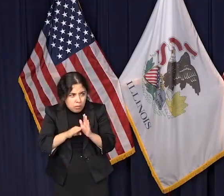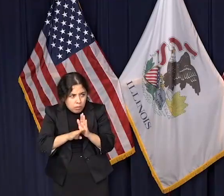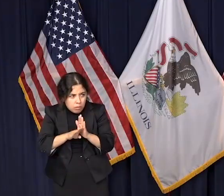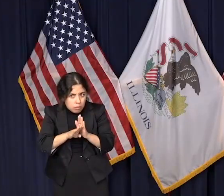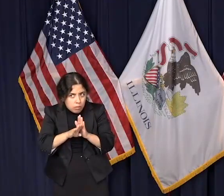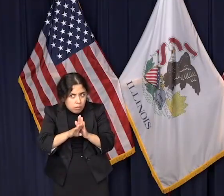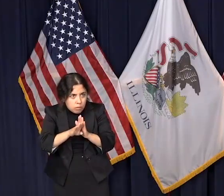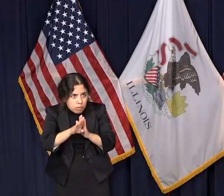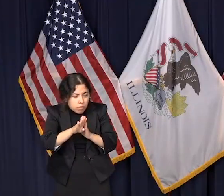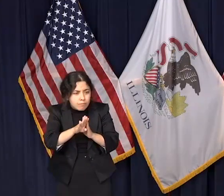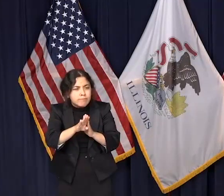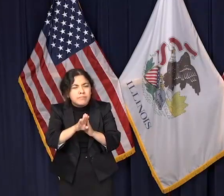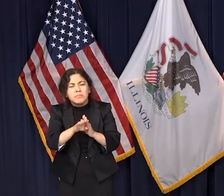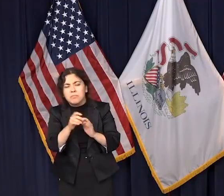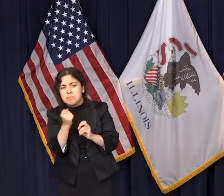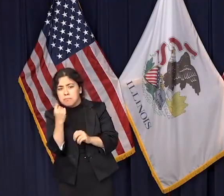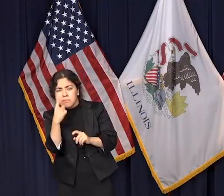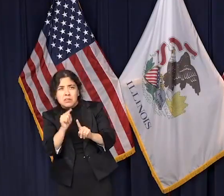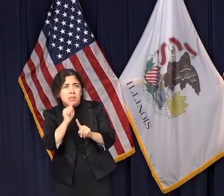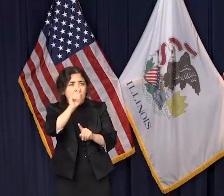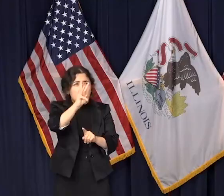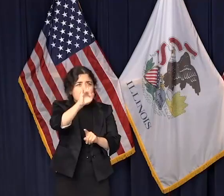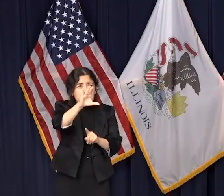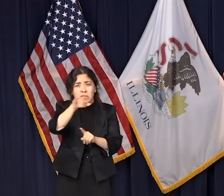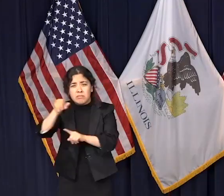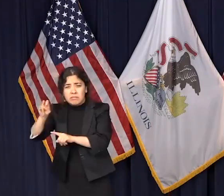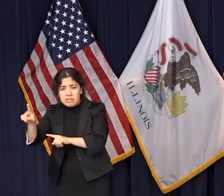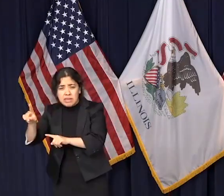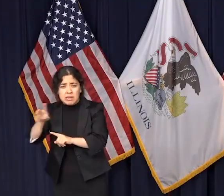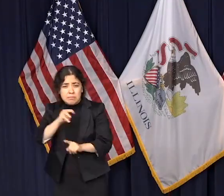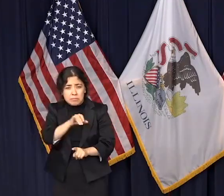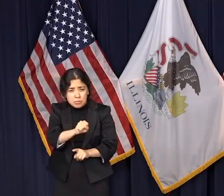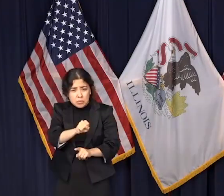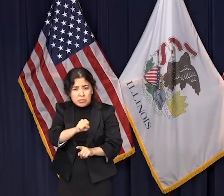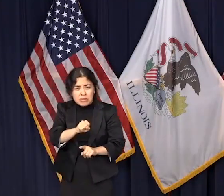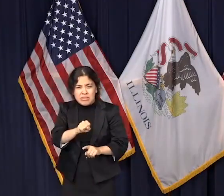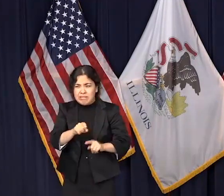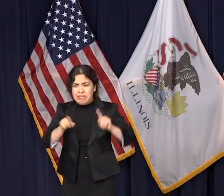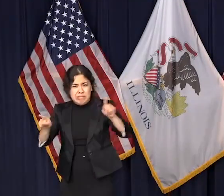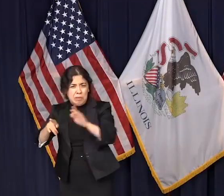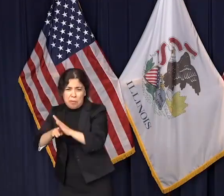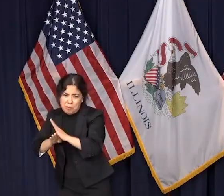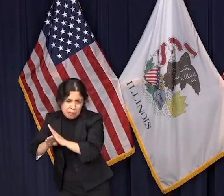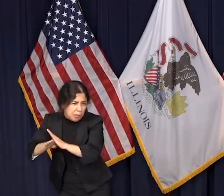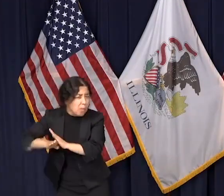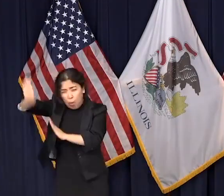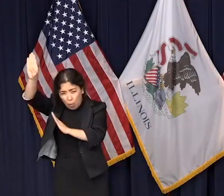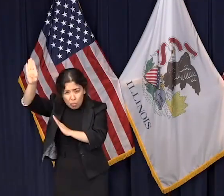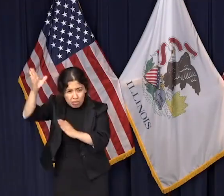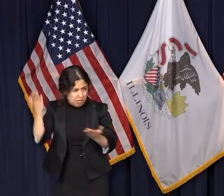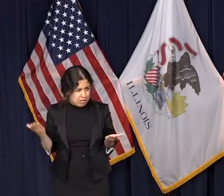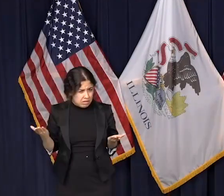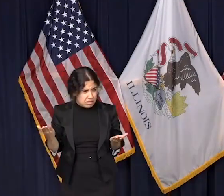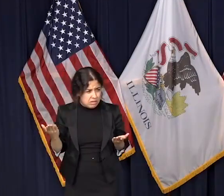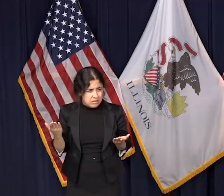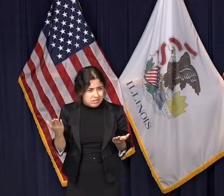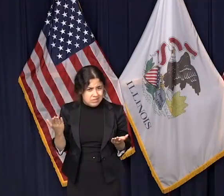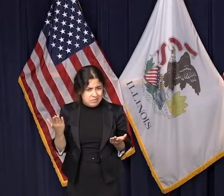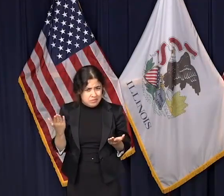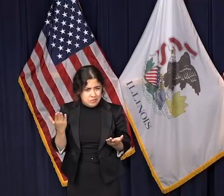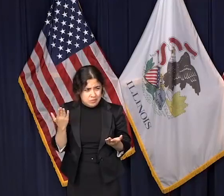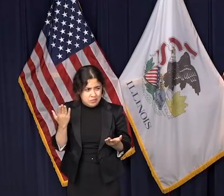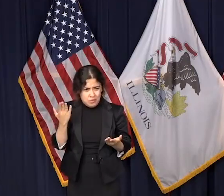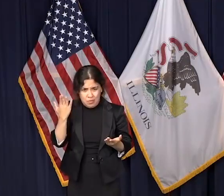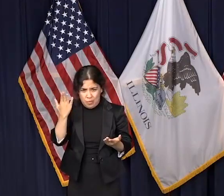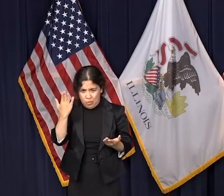like, we are increasingly surrounded by states that have sharp increases. Why not have or consider a